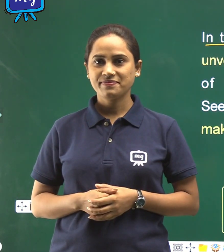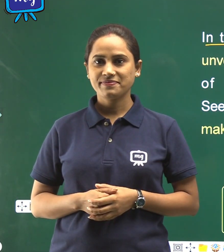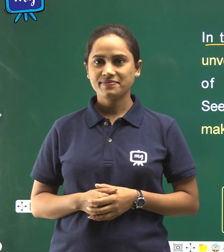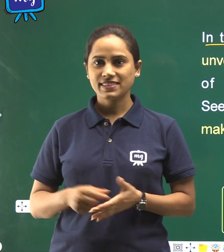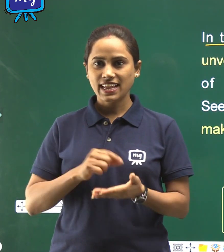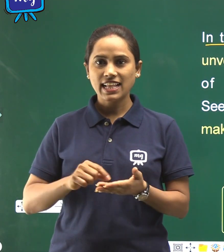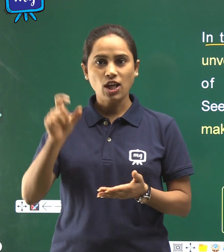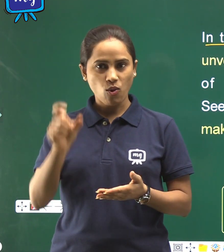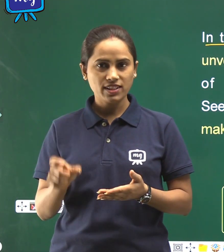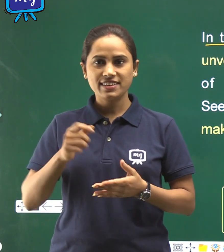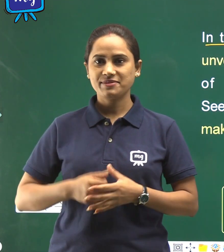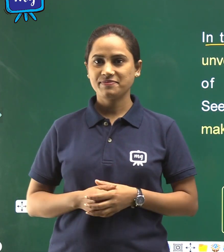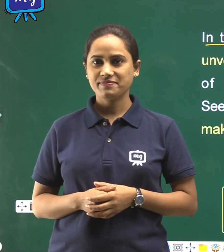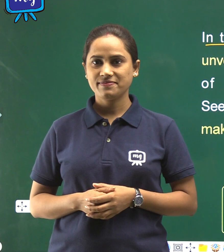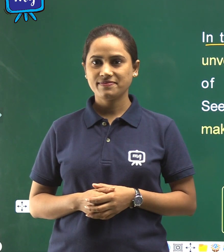the author